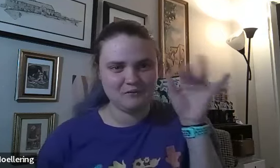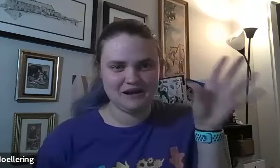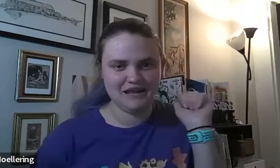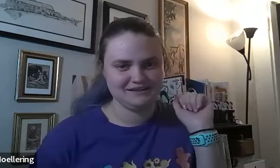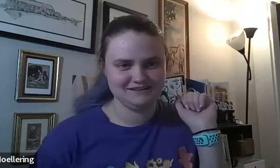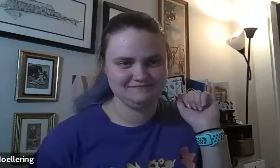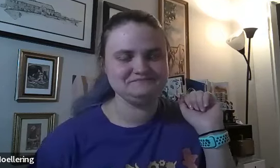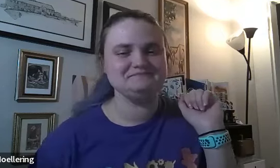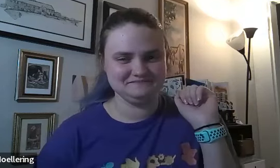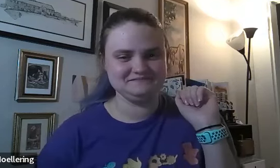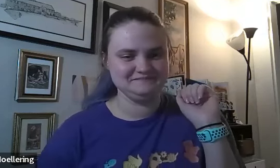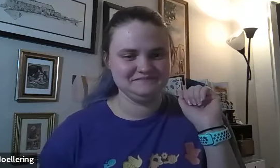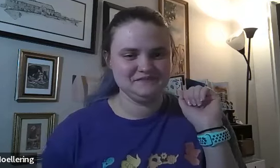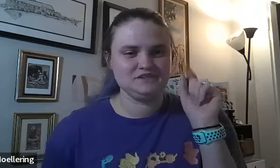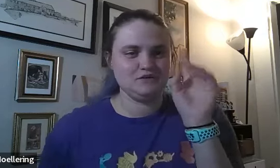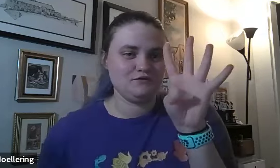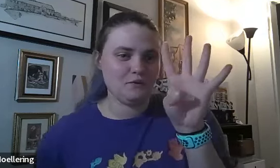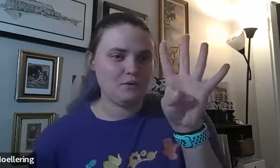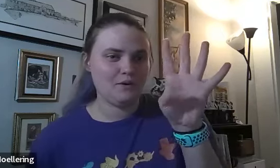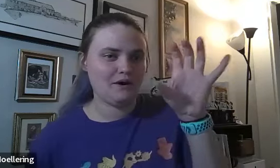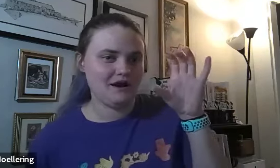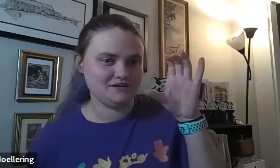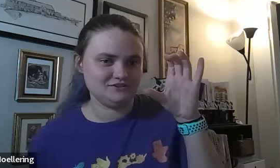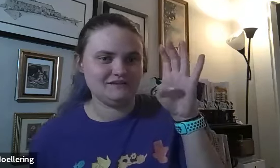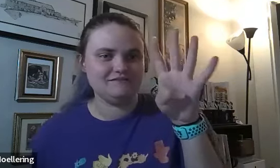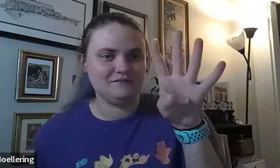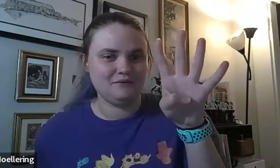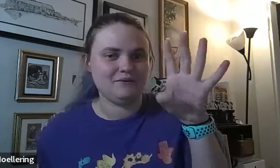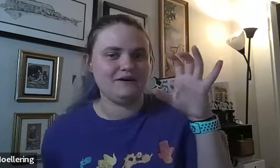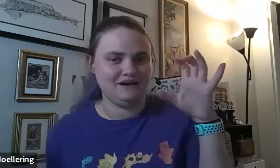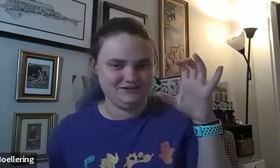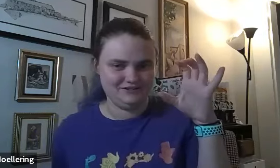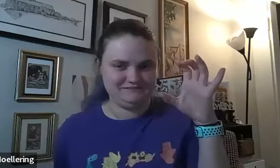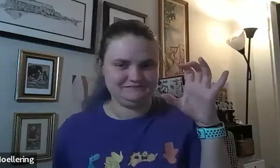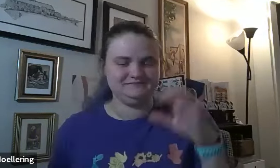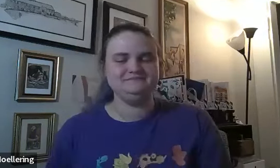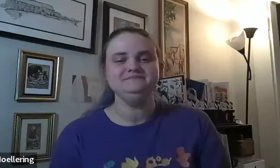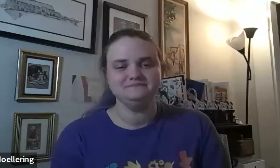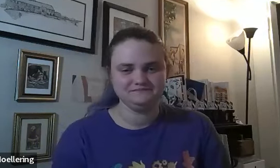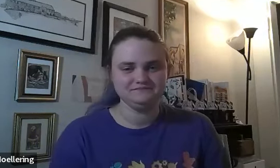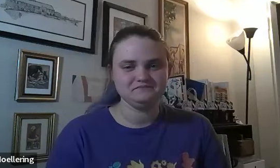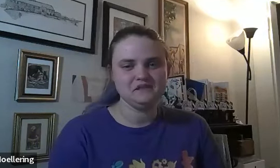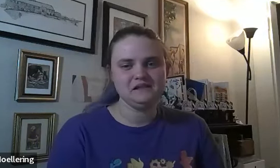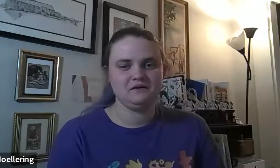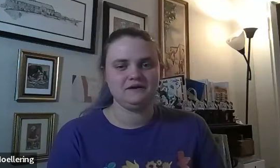one hand. So 400. 400. All